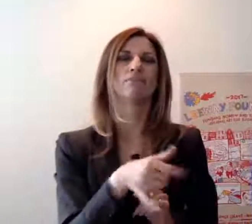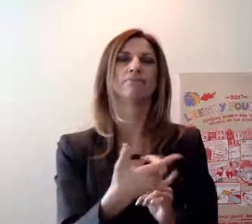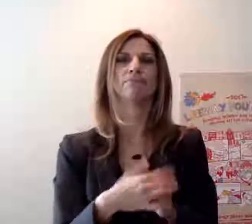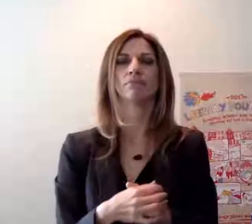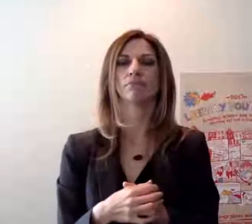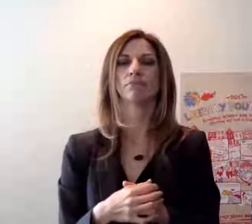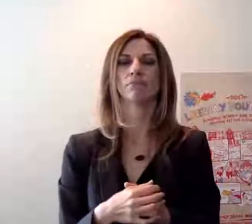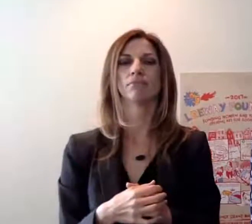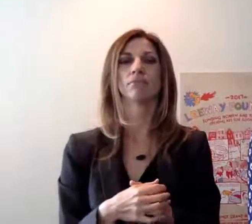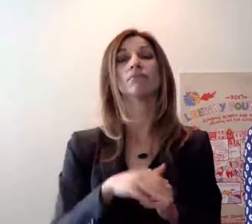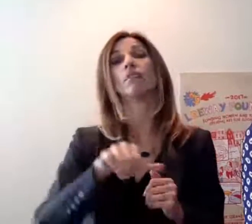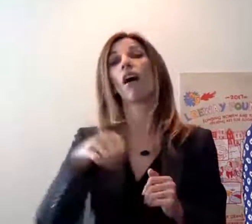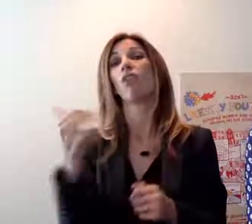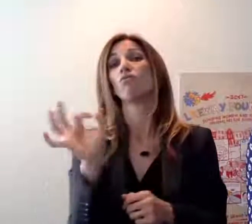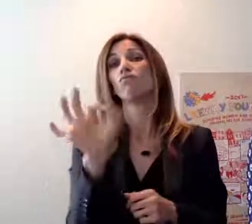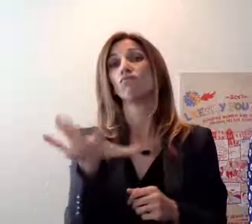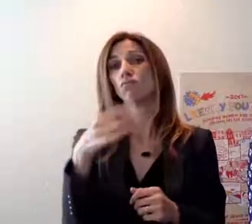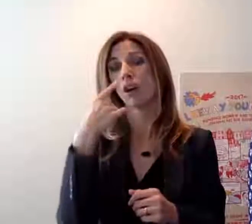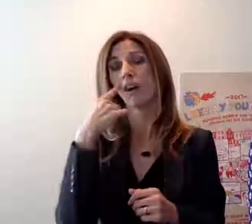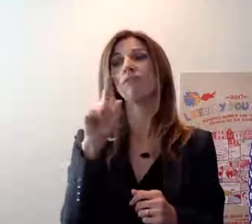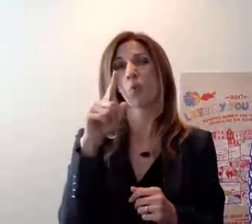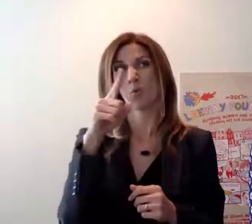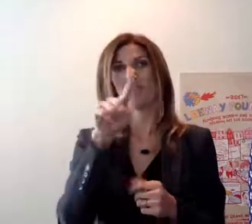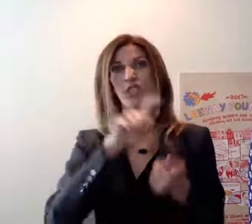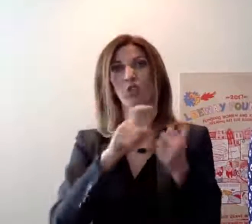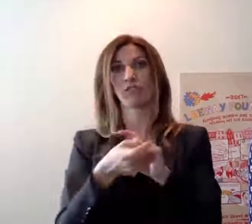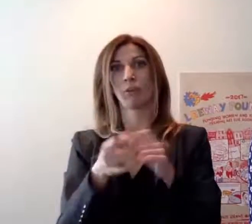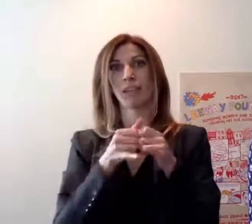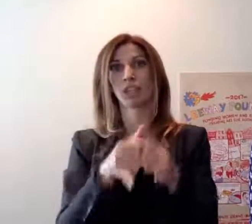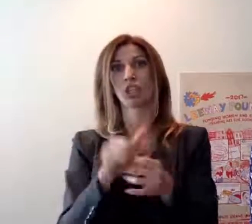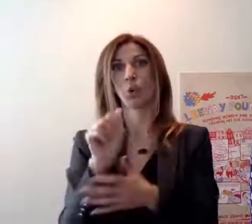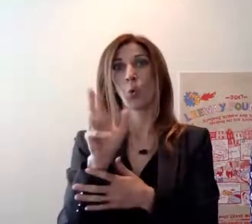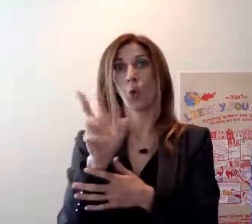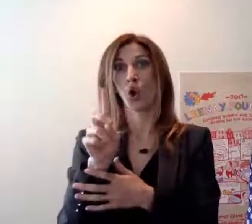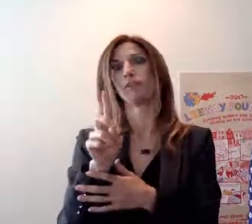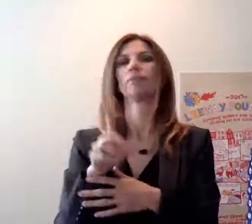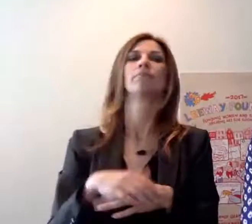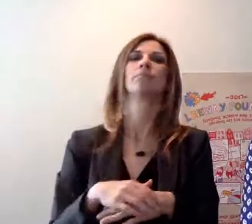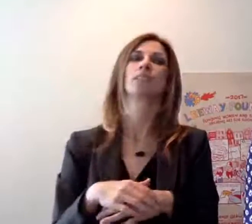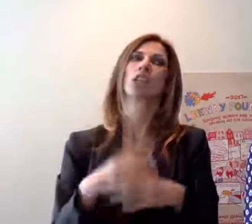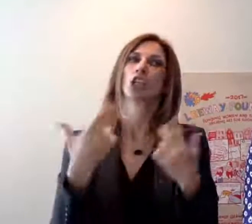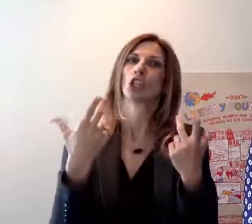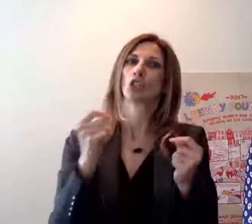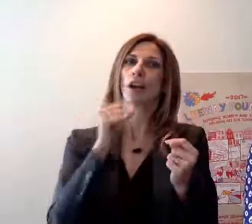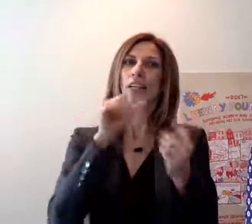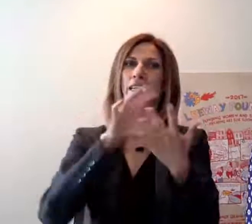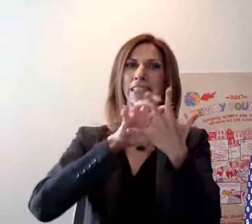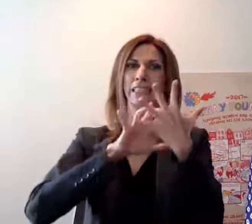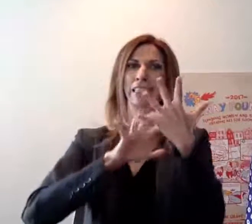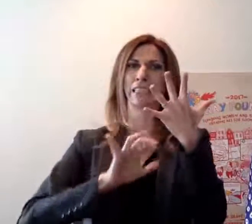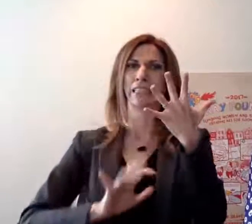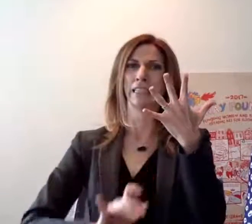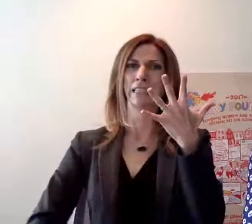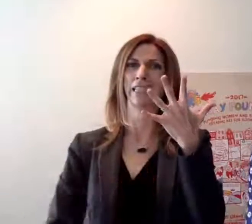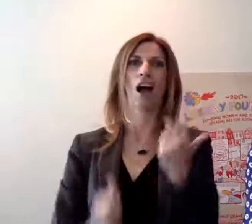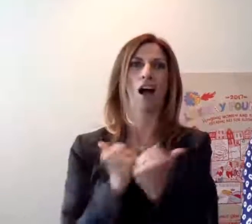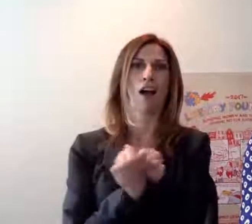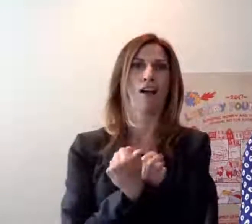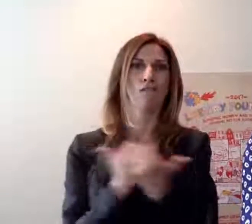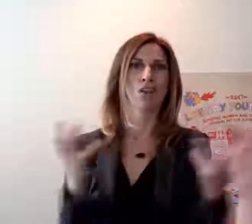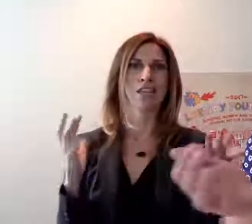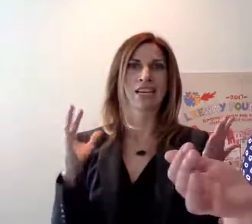Another sort of general tip with approaching the Transformation Award is to try to resist the urge to cram everything in there. Some of